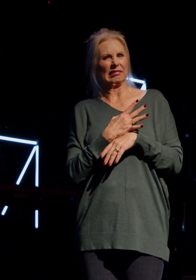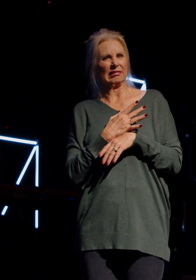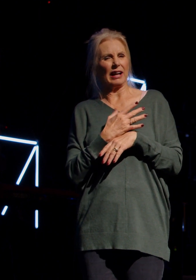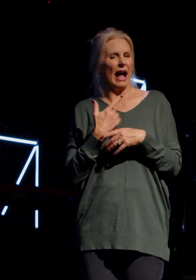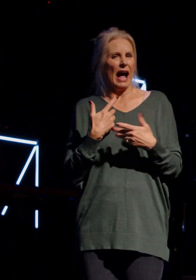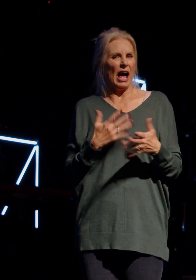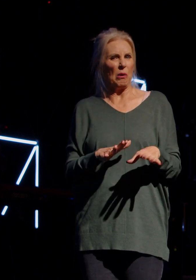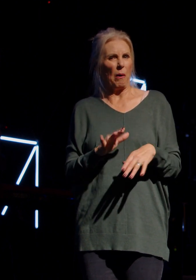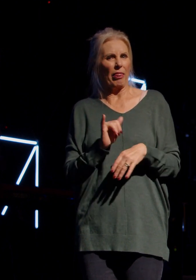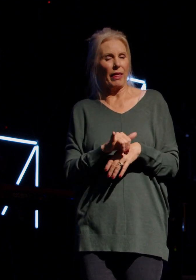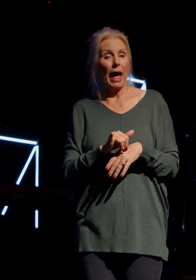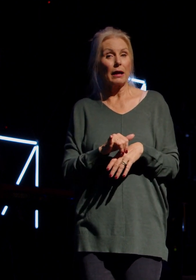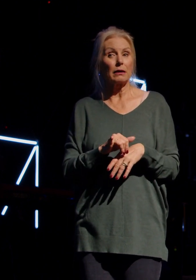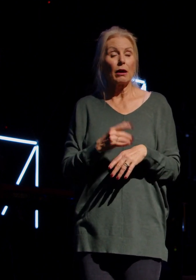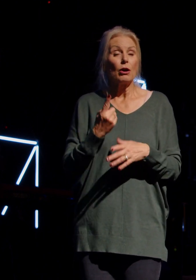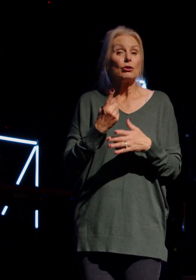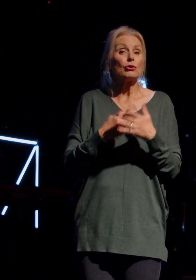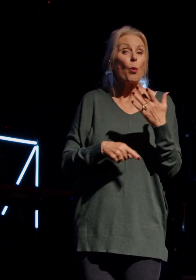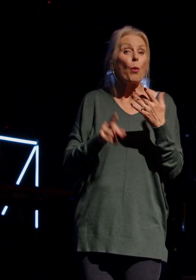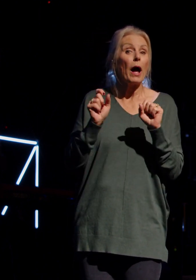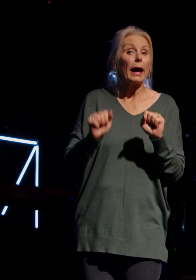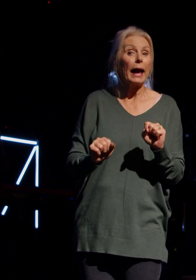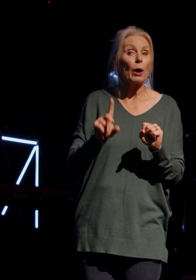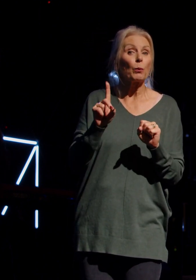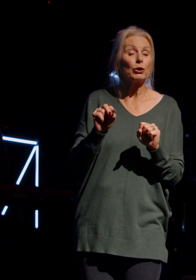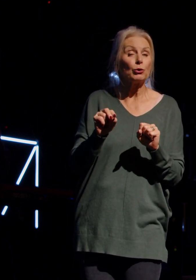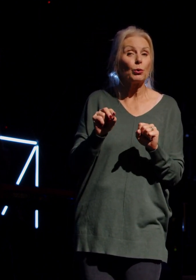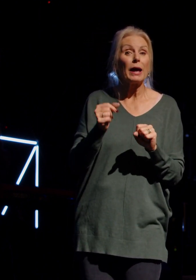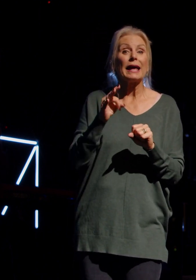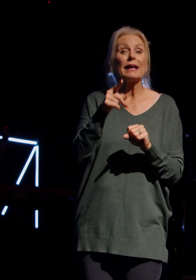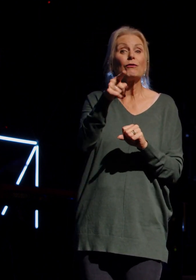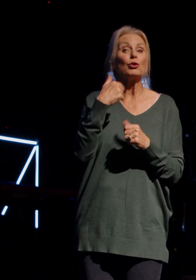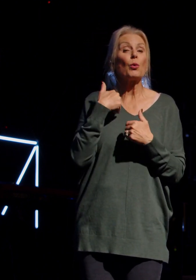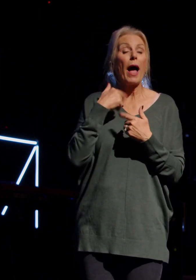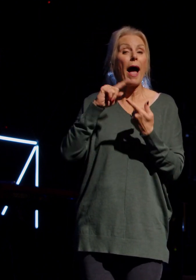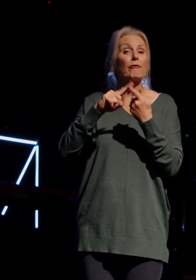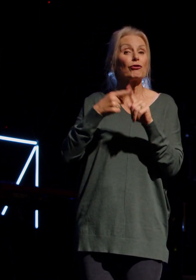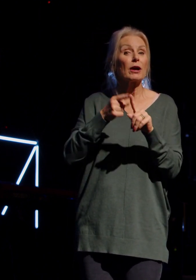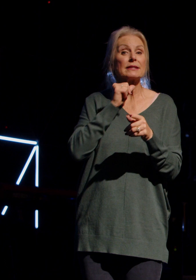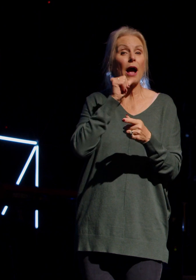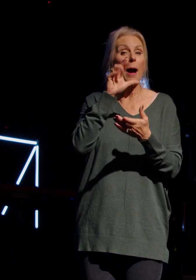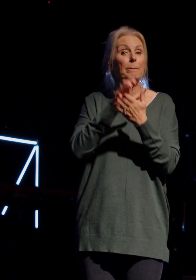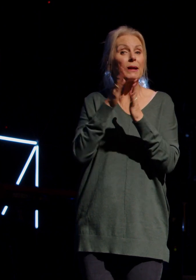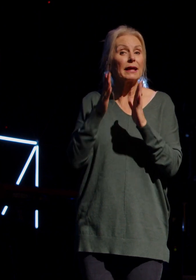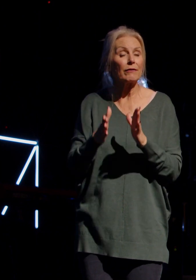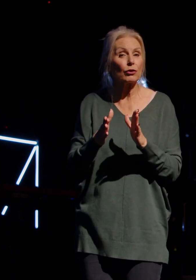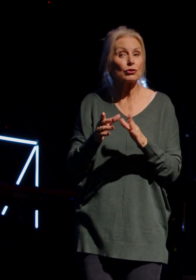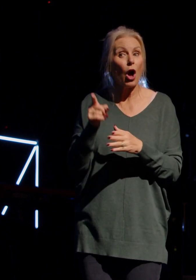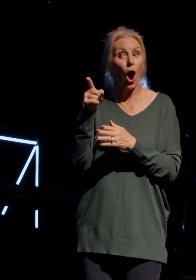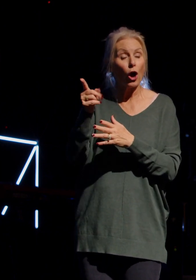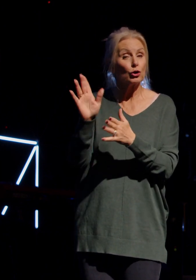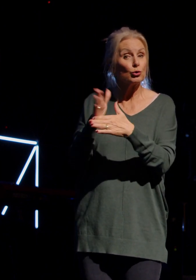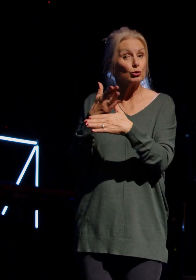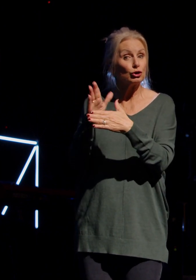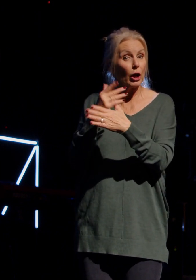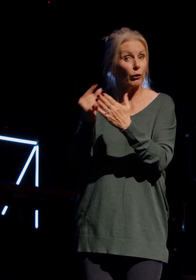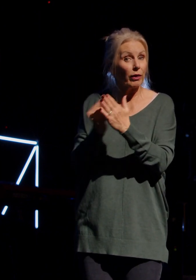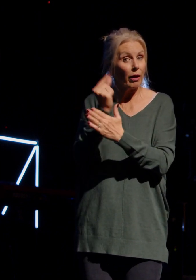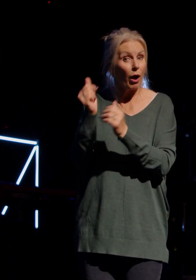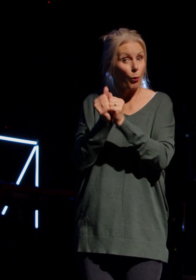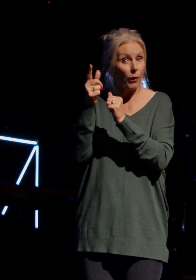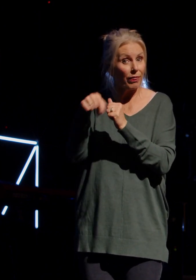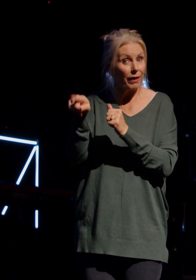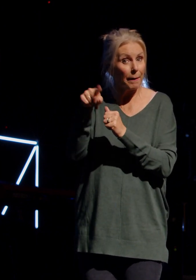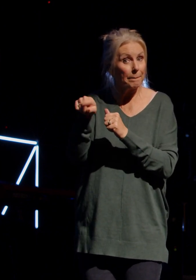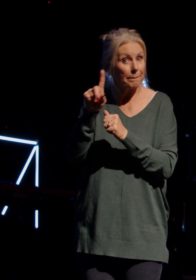things could put them off in what we say or post? If you have unbelieving friends, are you calling them to follow Jesus when you hang out with them?